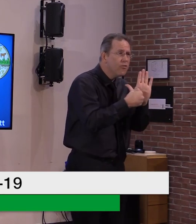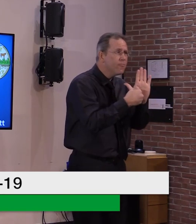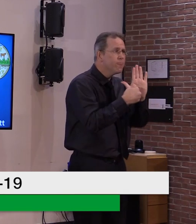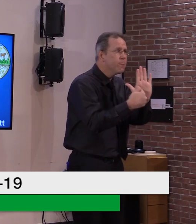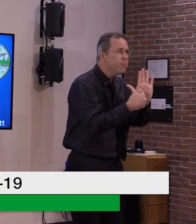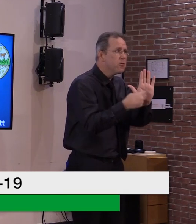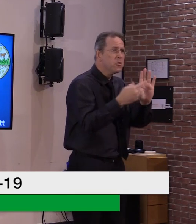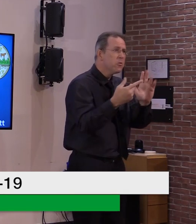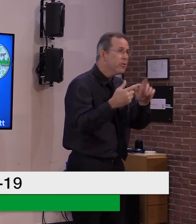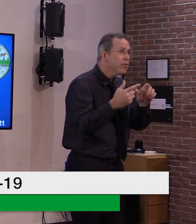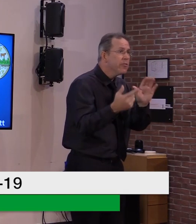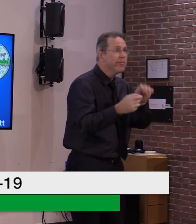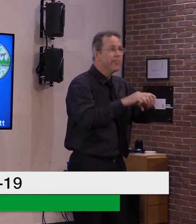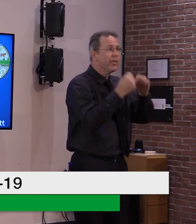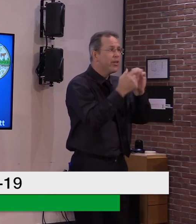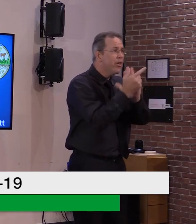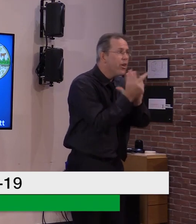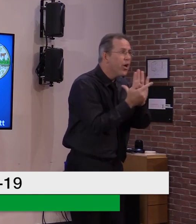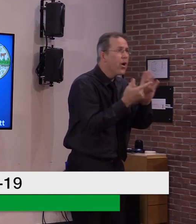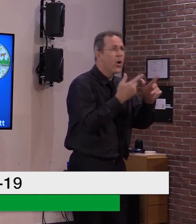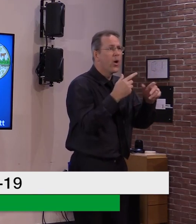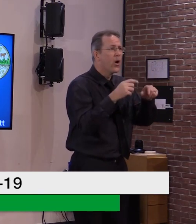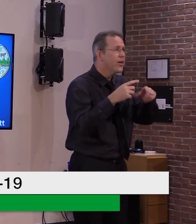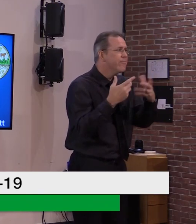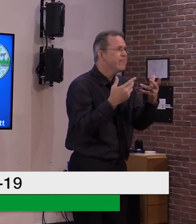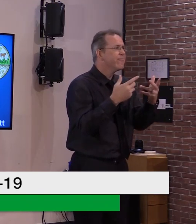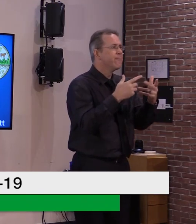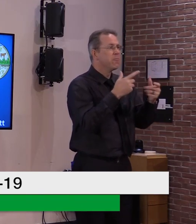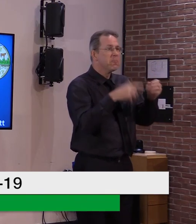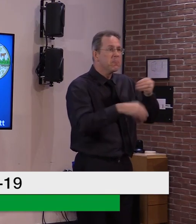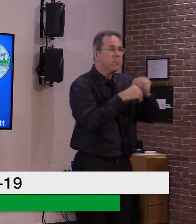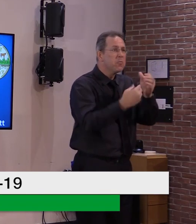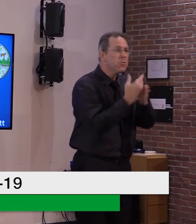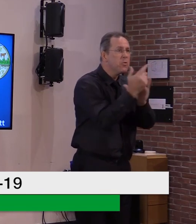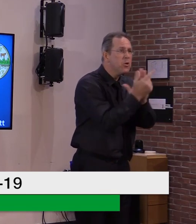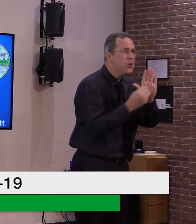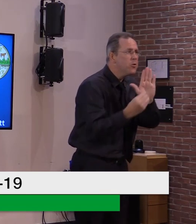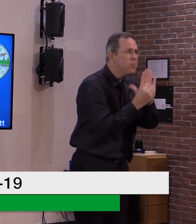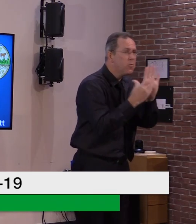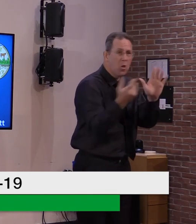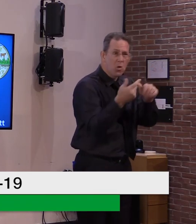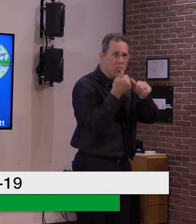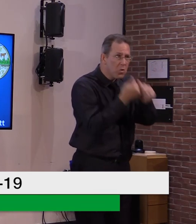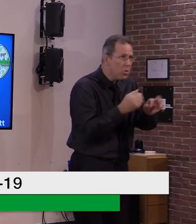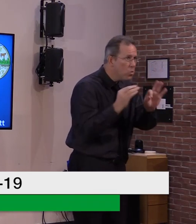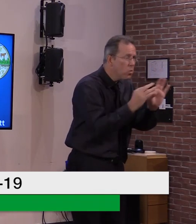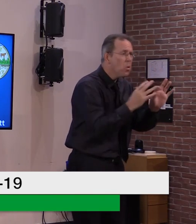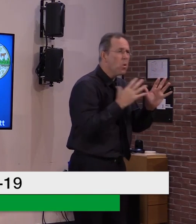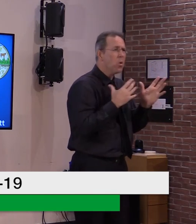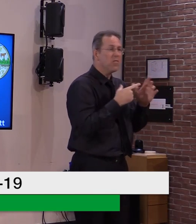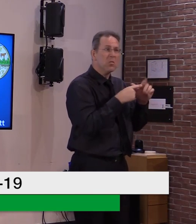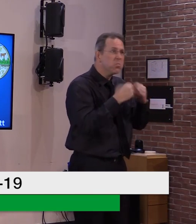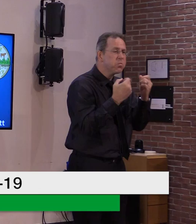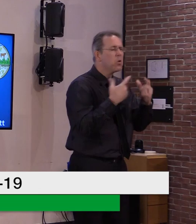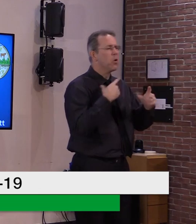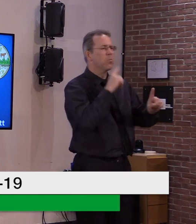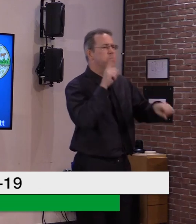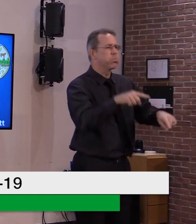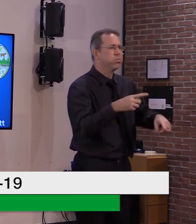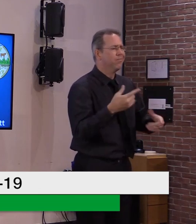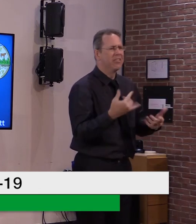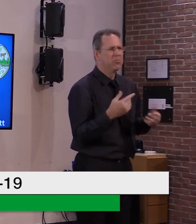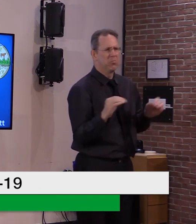again we think what we're doing is working so my misunderstanding uh your statement from friday